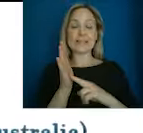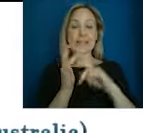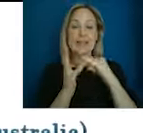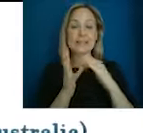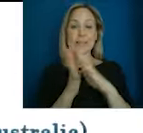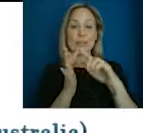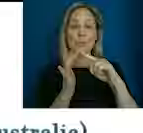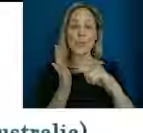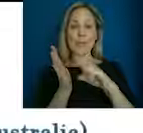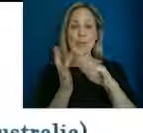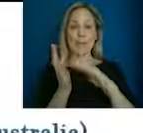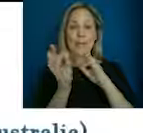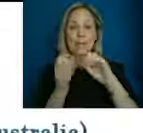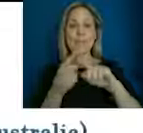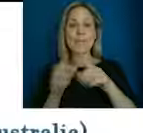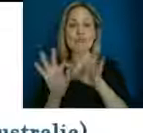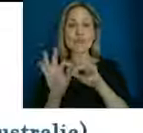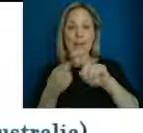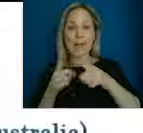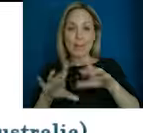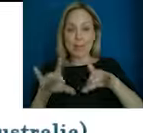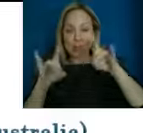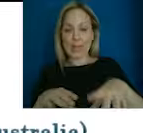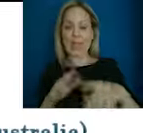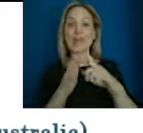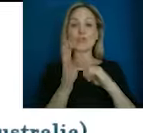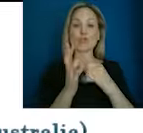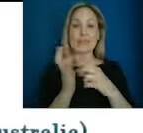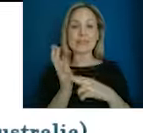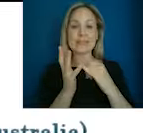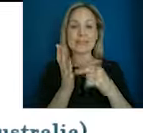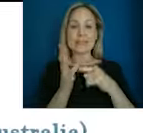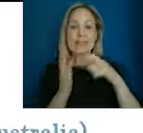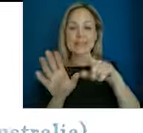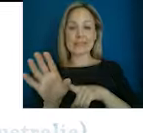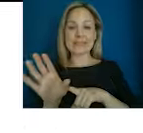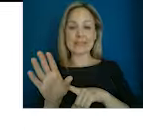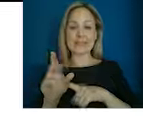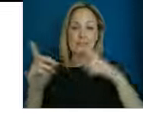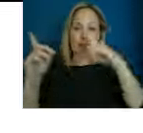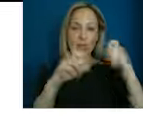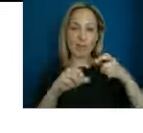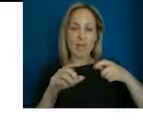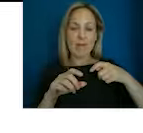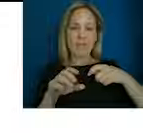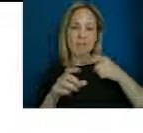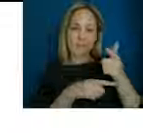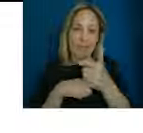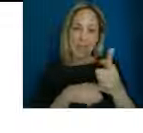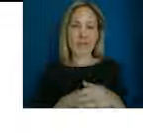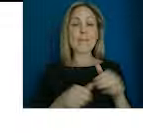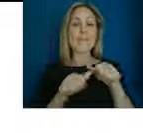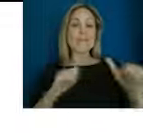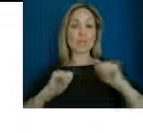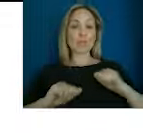Whitcomb, Interpreter, Able Australia; and Jason Stacey, Photographer and Filmmaker. Best practice principles